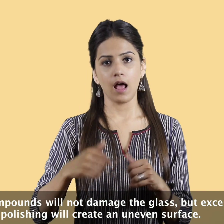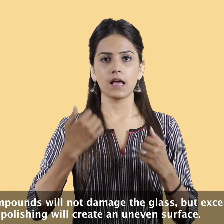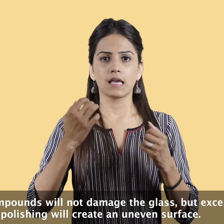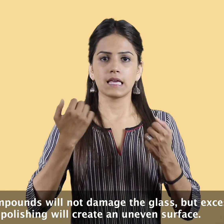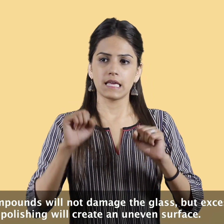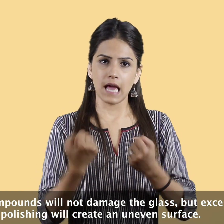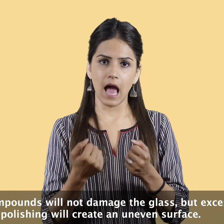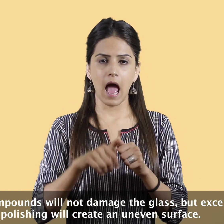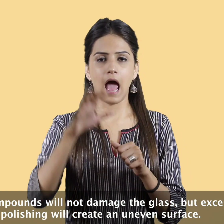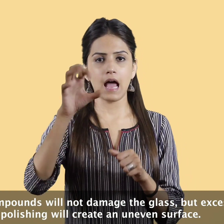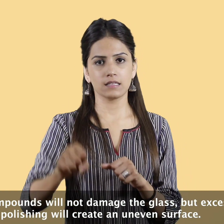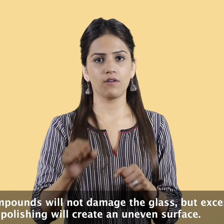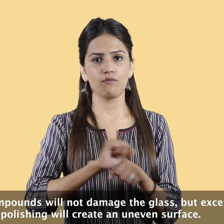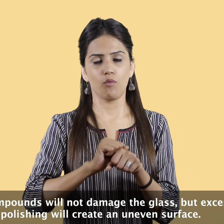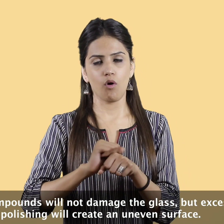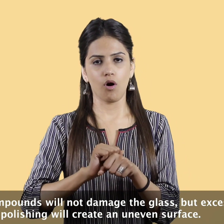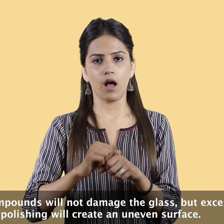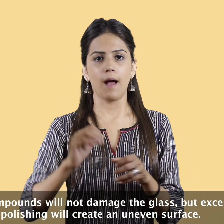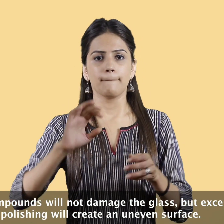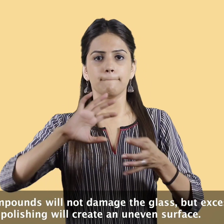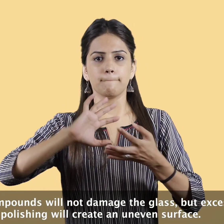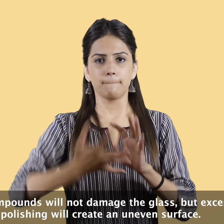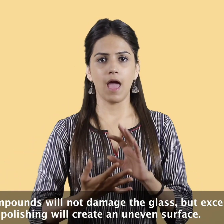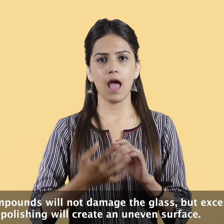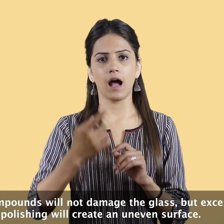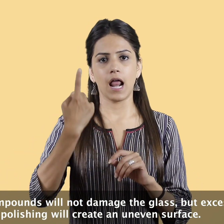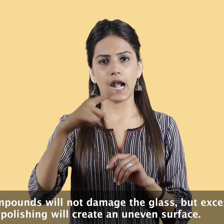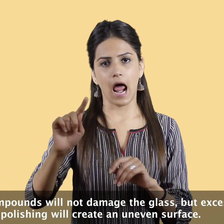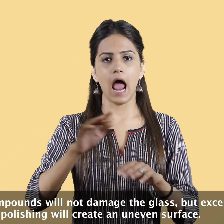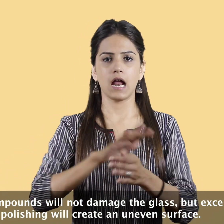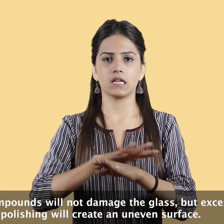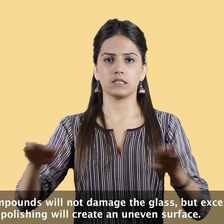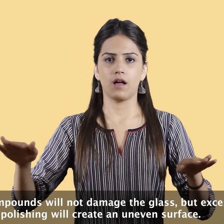but excessive polishing will create an uneven surface.